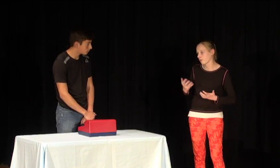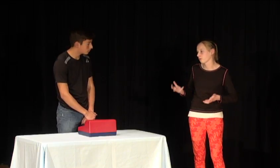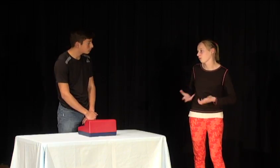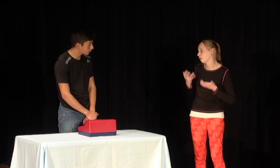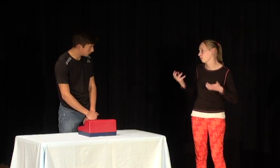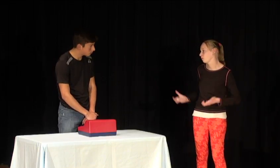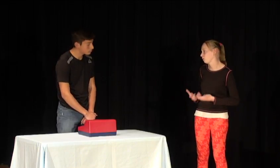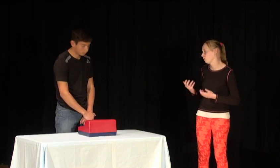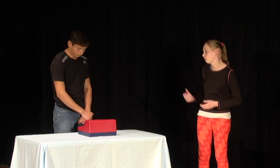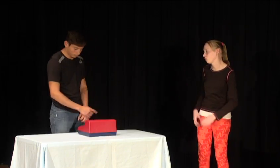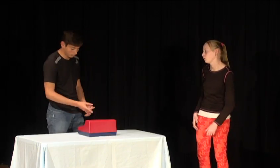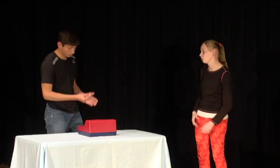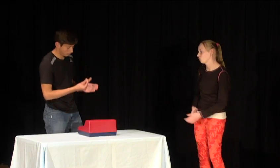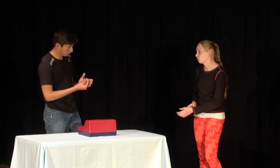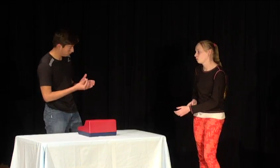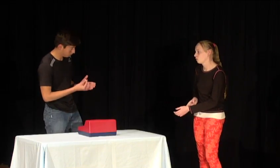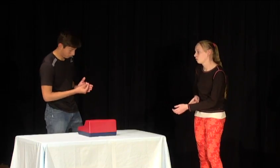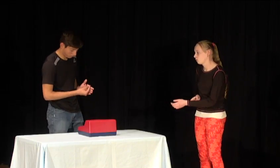And I would like a salad.